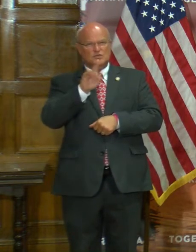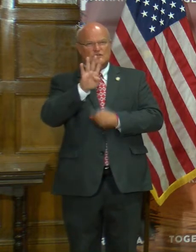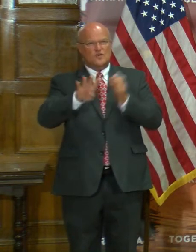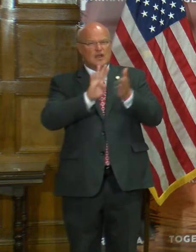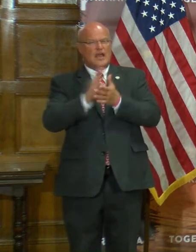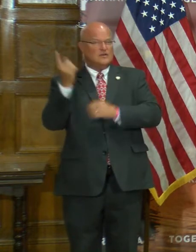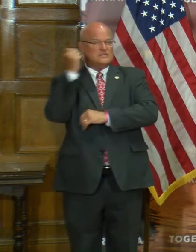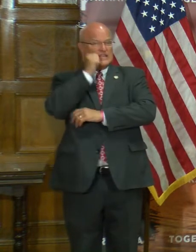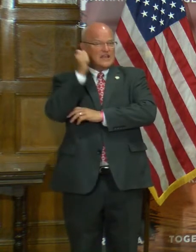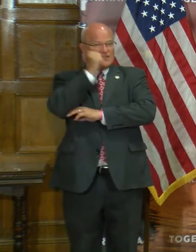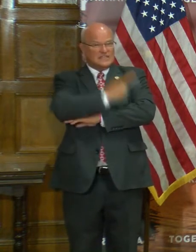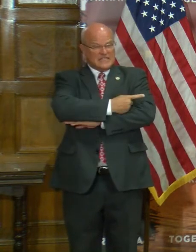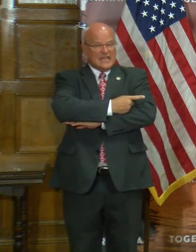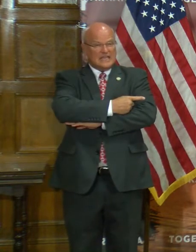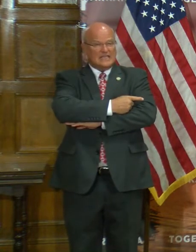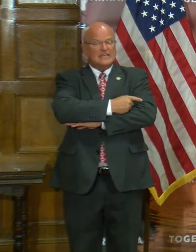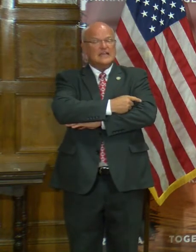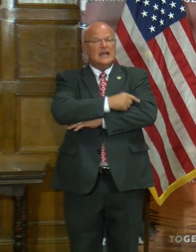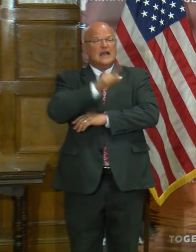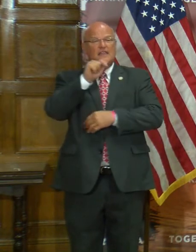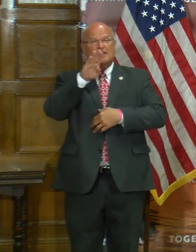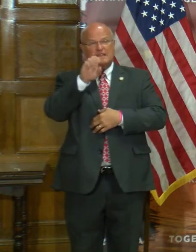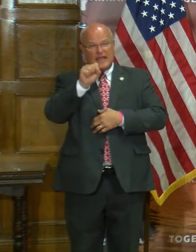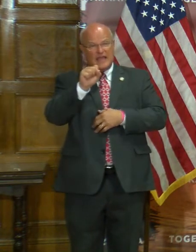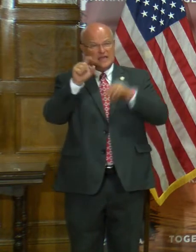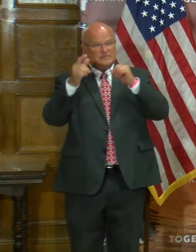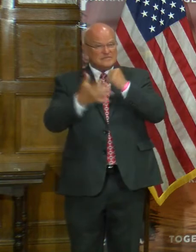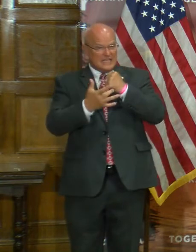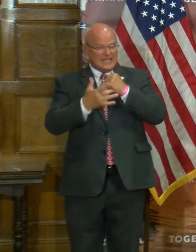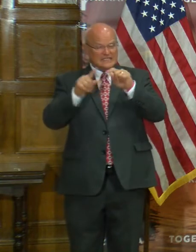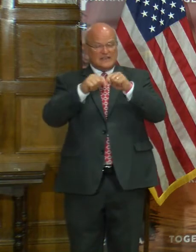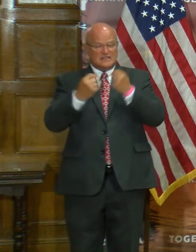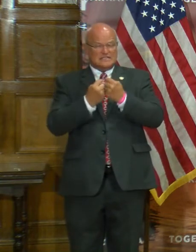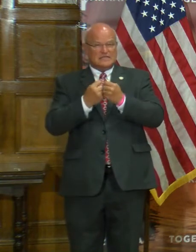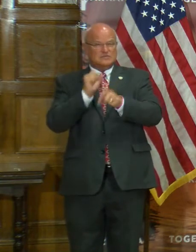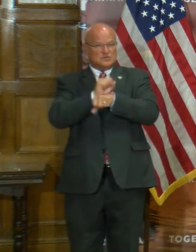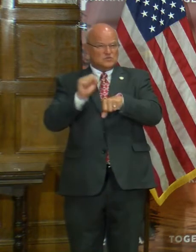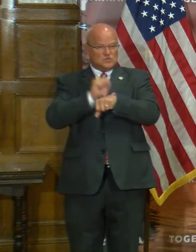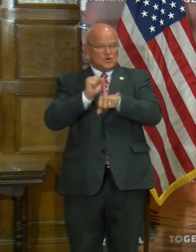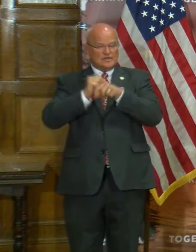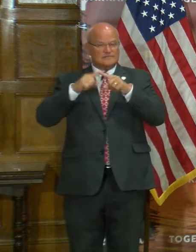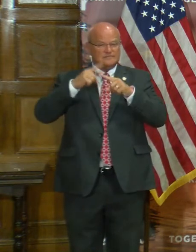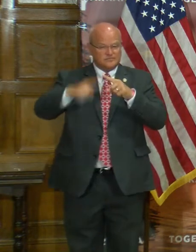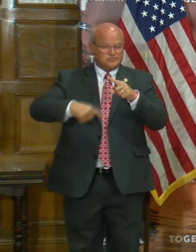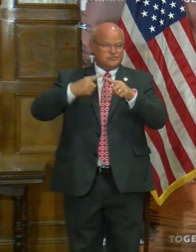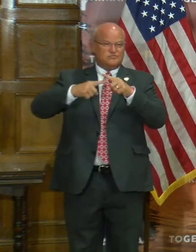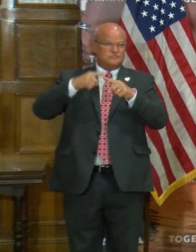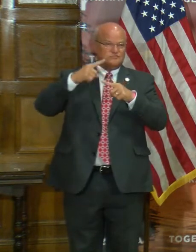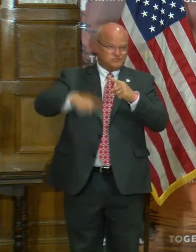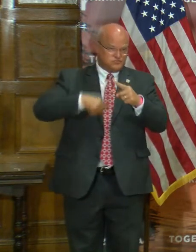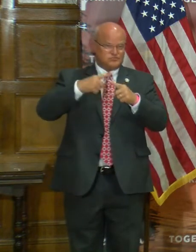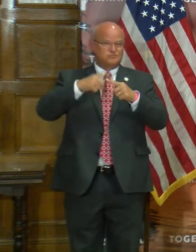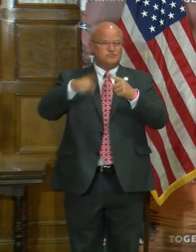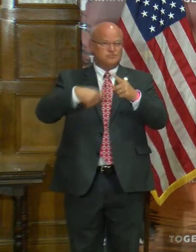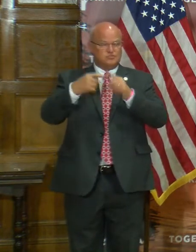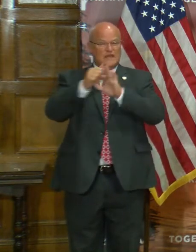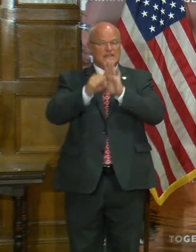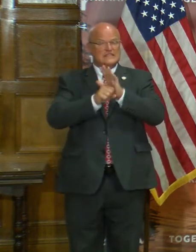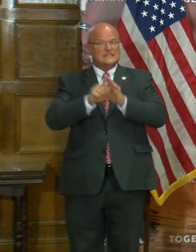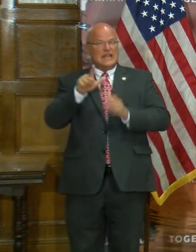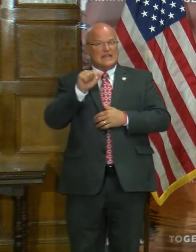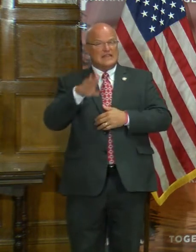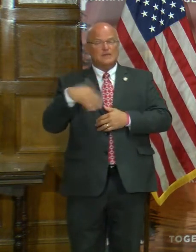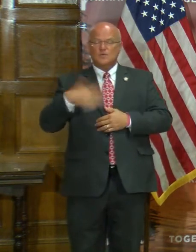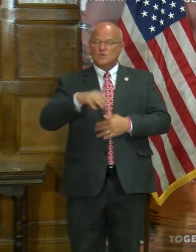day. Our lab technicians and their teams are rotating and doing the work at the state lab. Very proud